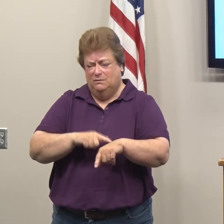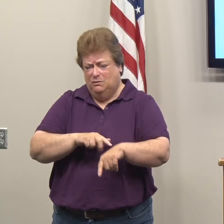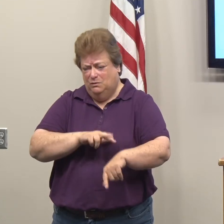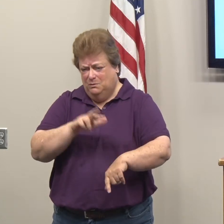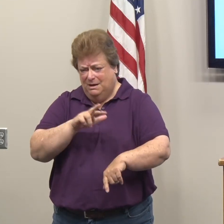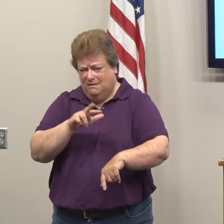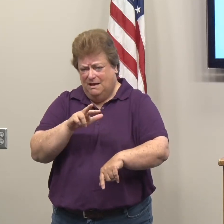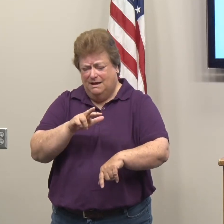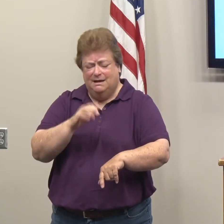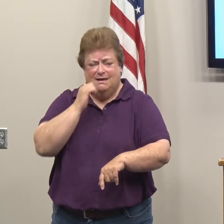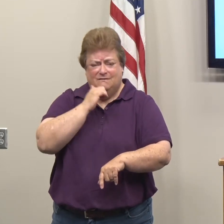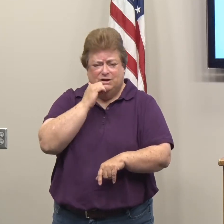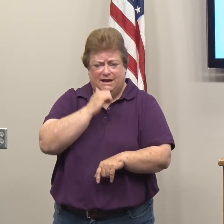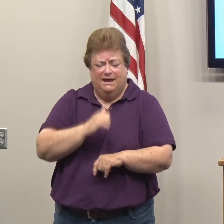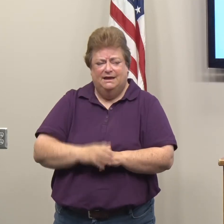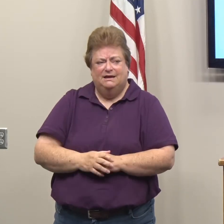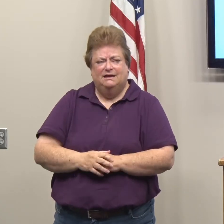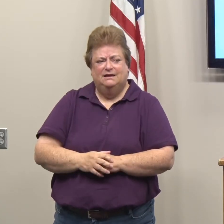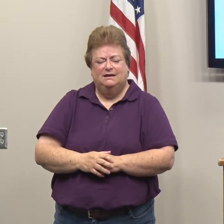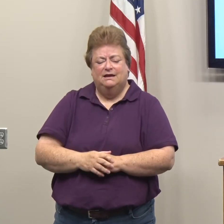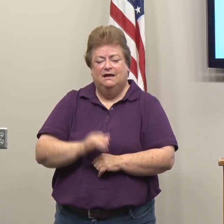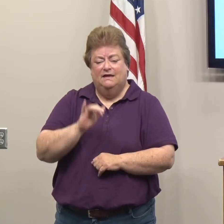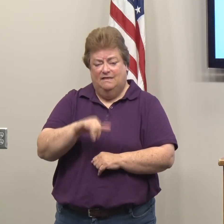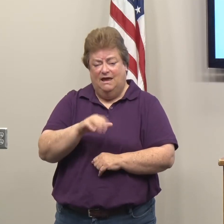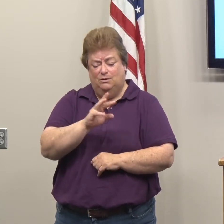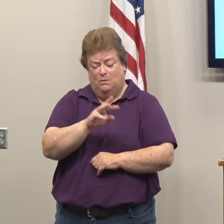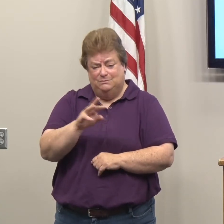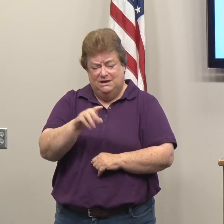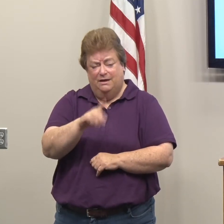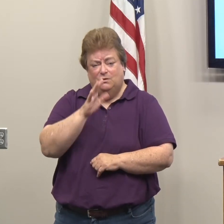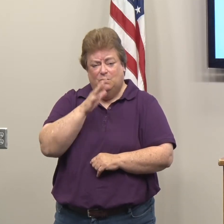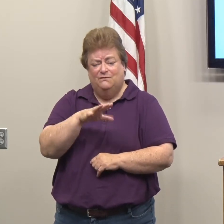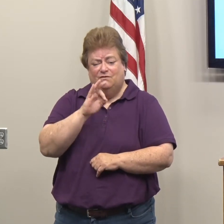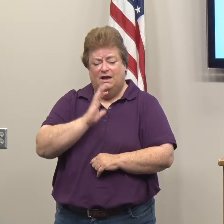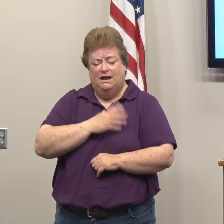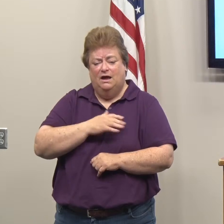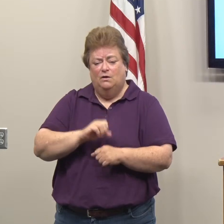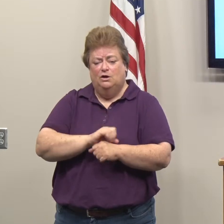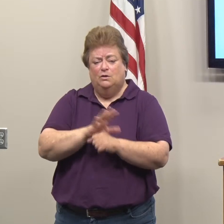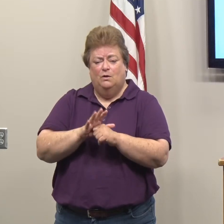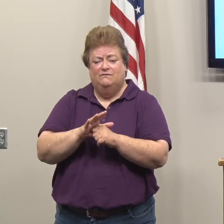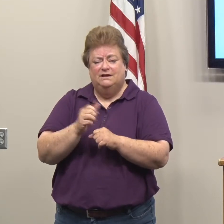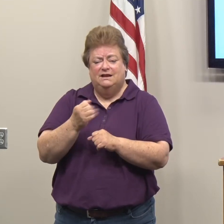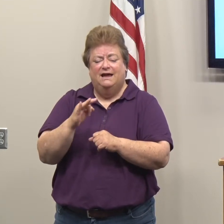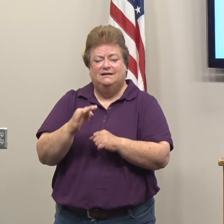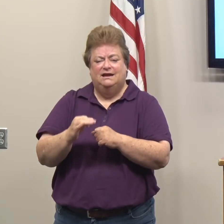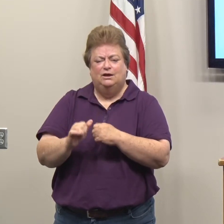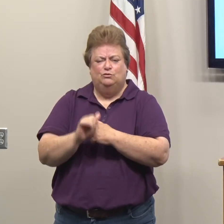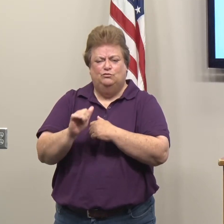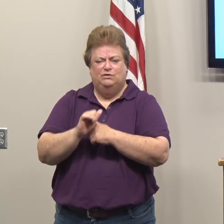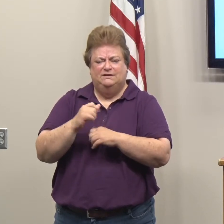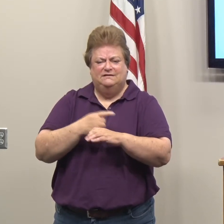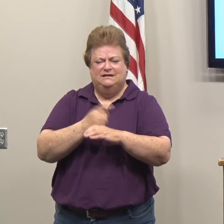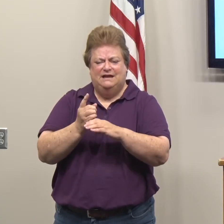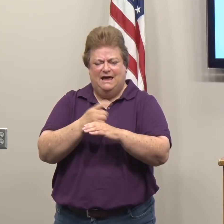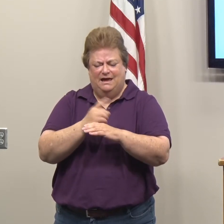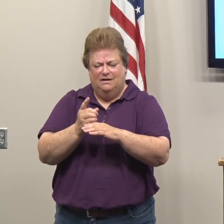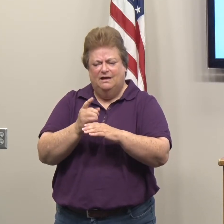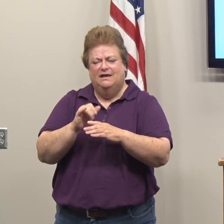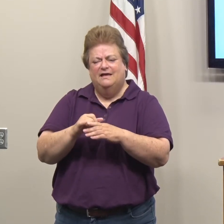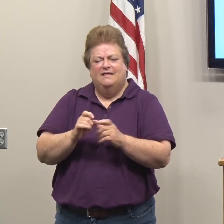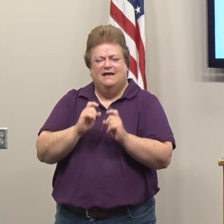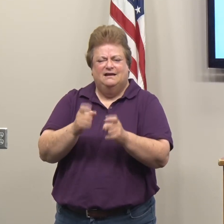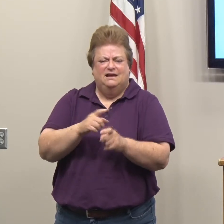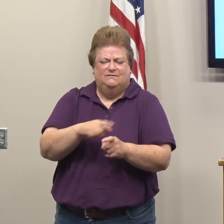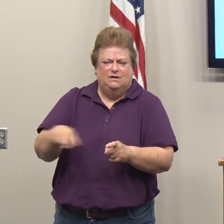p.m. daily. At this website, you will also find our COVID-19 risk dial, a color-coded tool that gives our